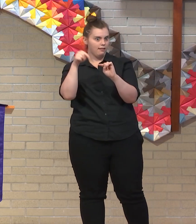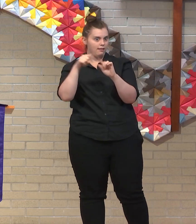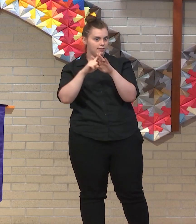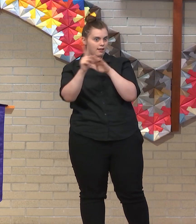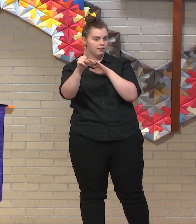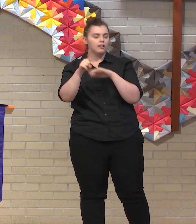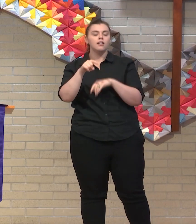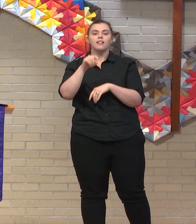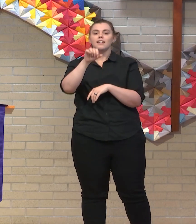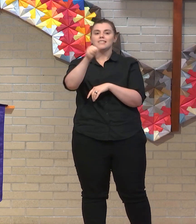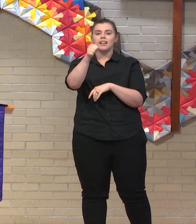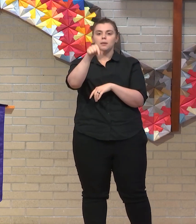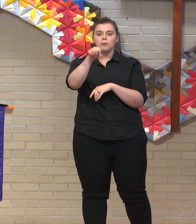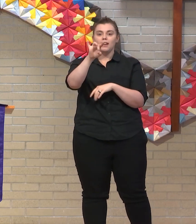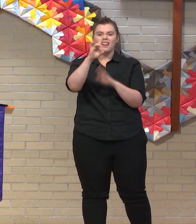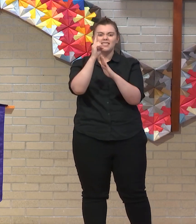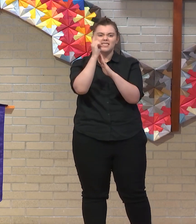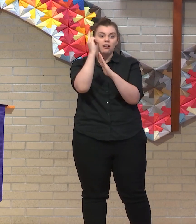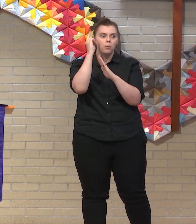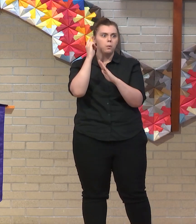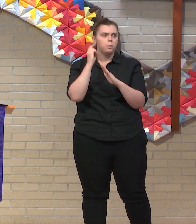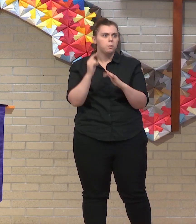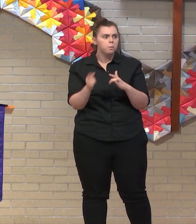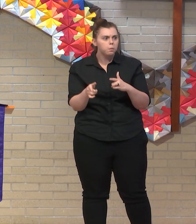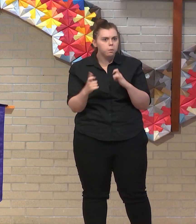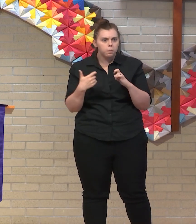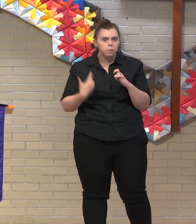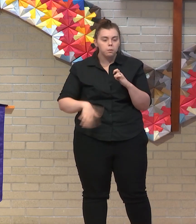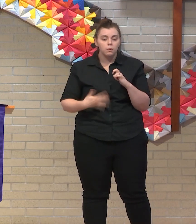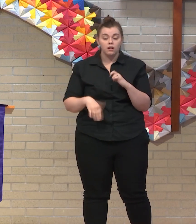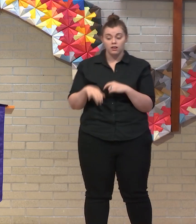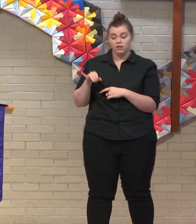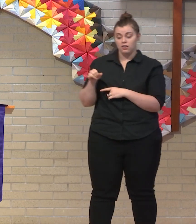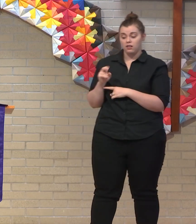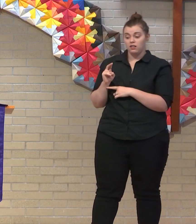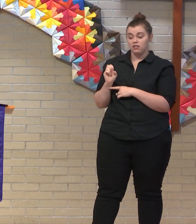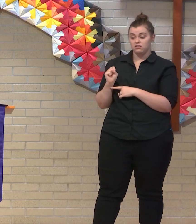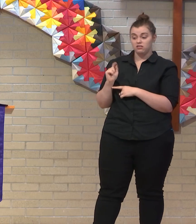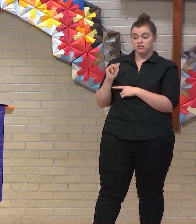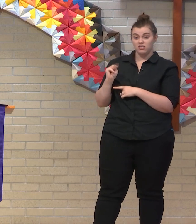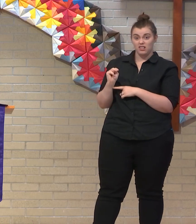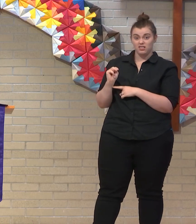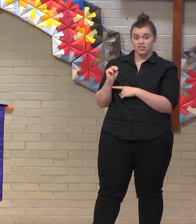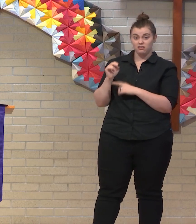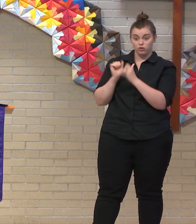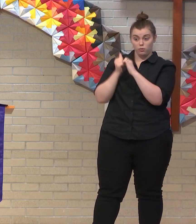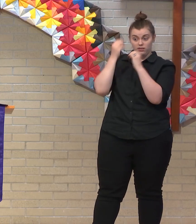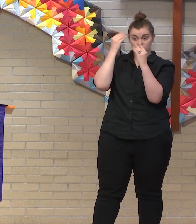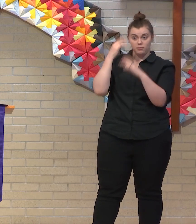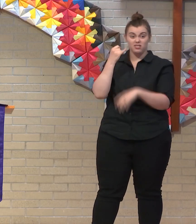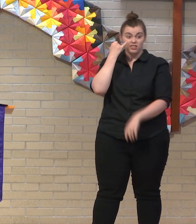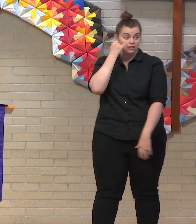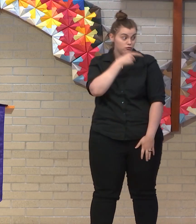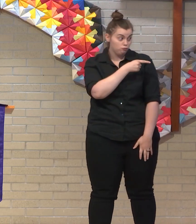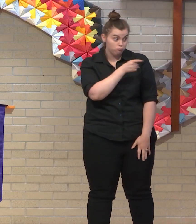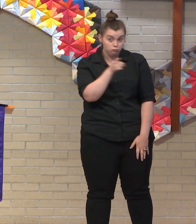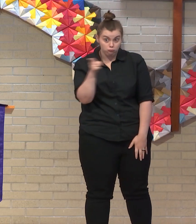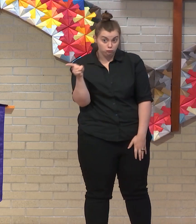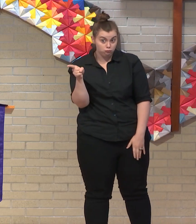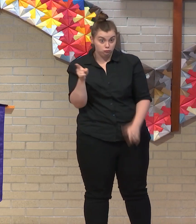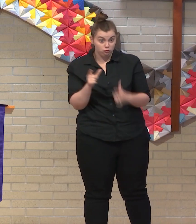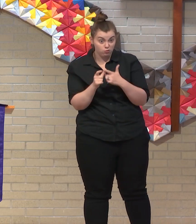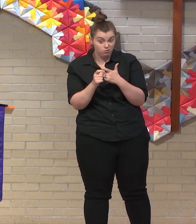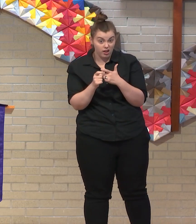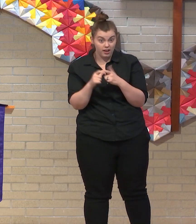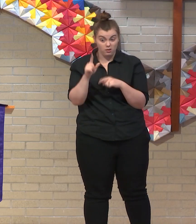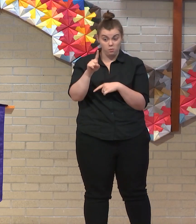dash in 10.8 seconds. Now, according to Justin DeWeese, our sports information director, if any of you could